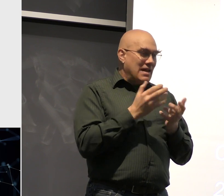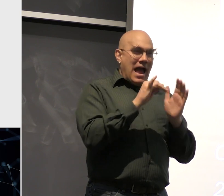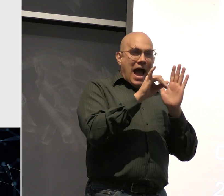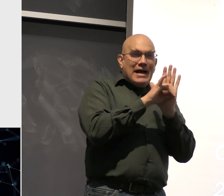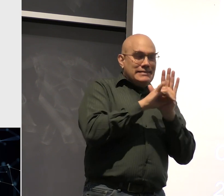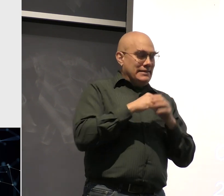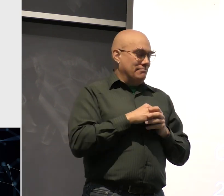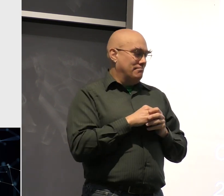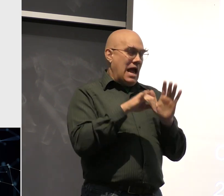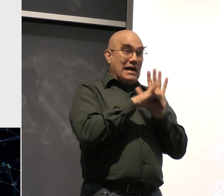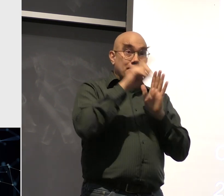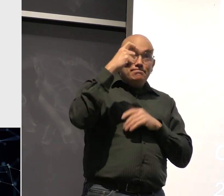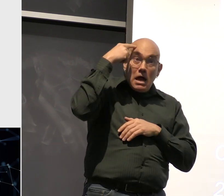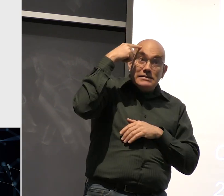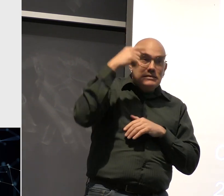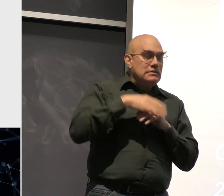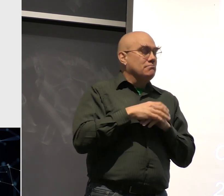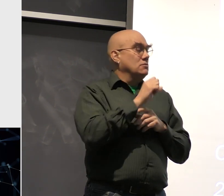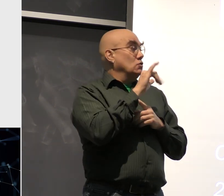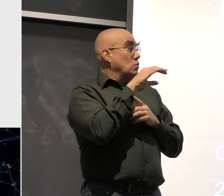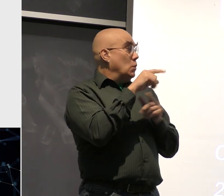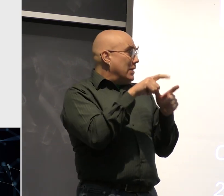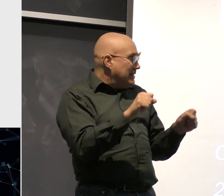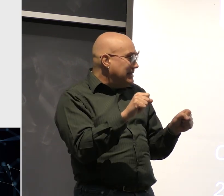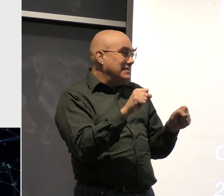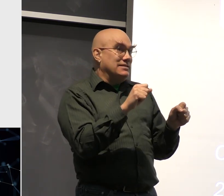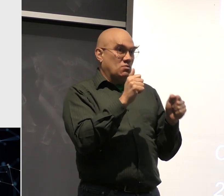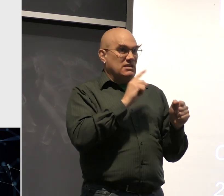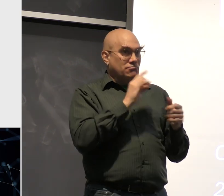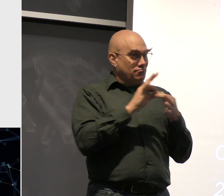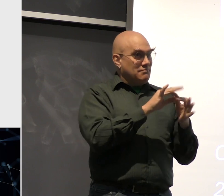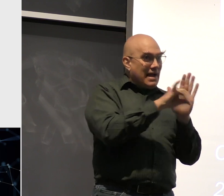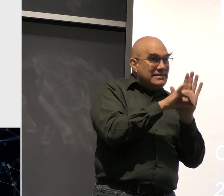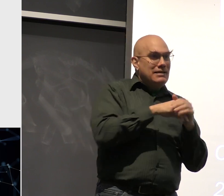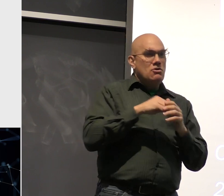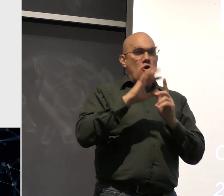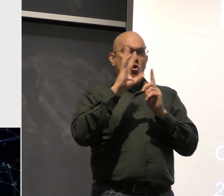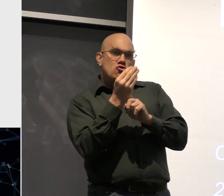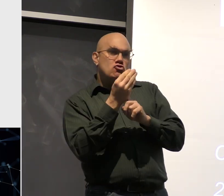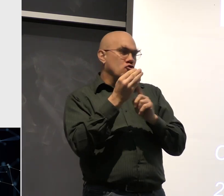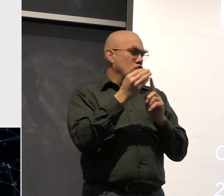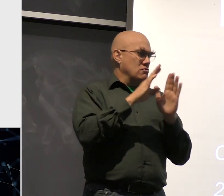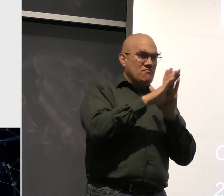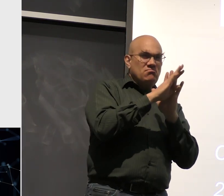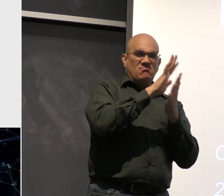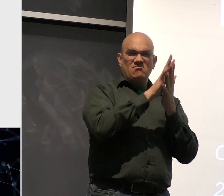lot with identity politics, sociolinguistics, which is really tied to identity, culture, and